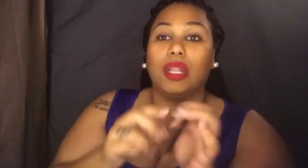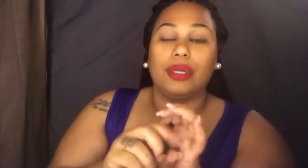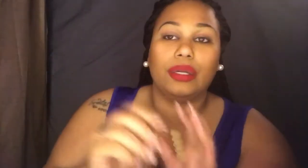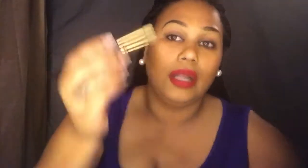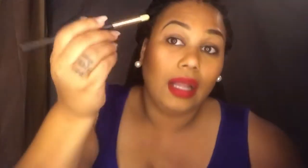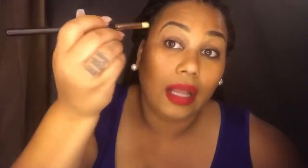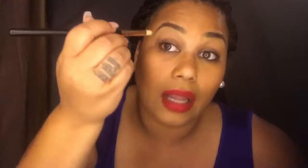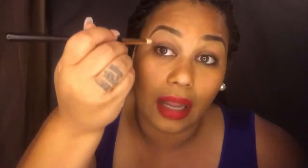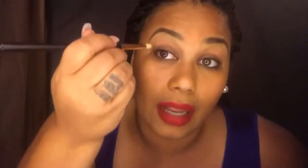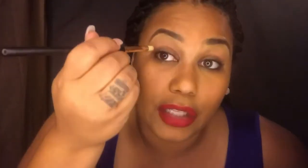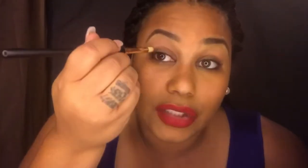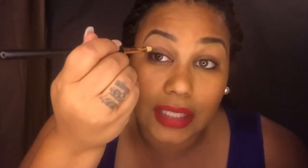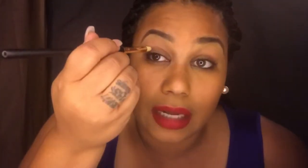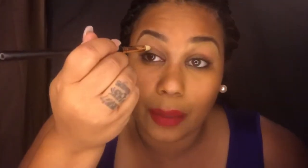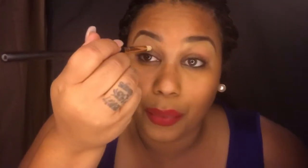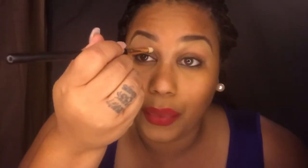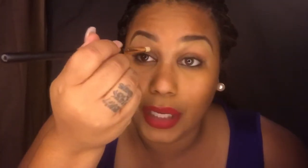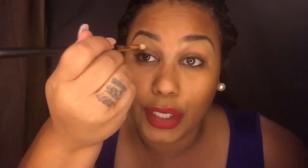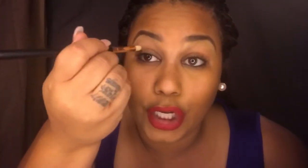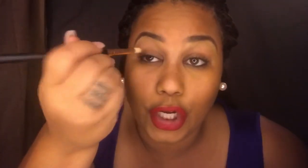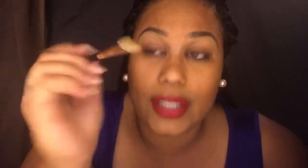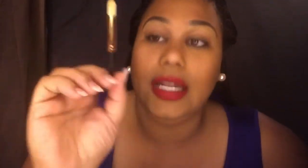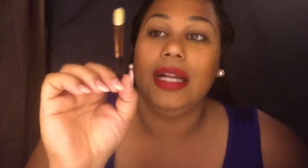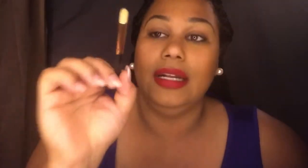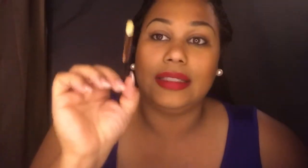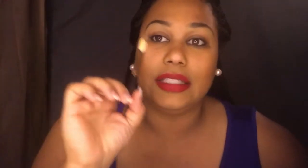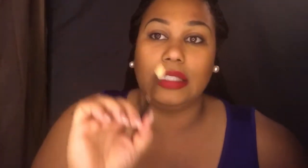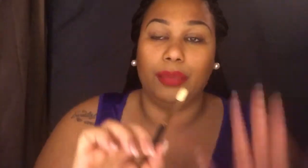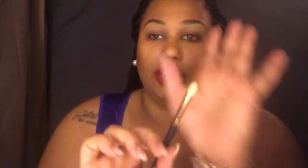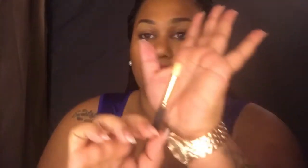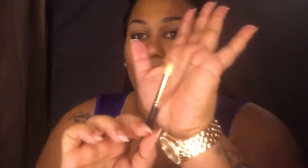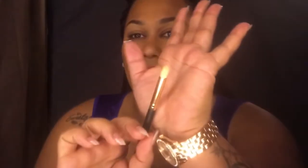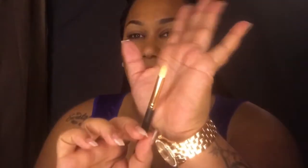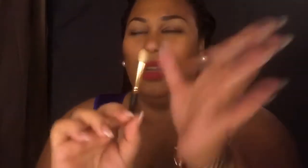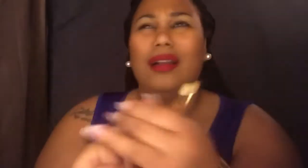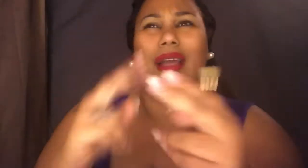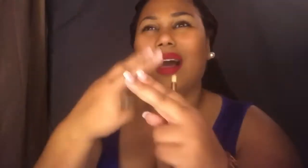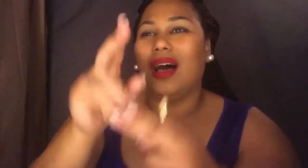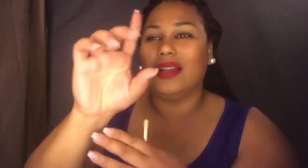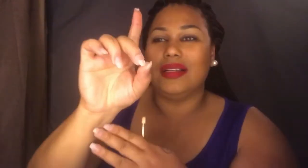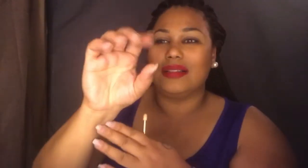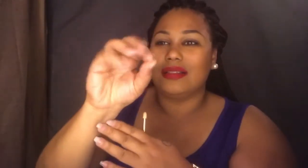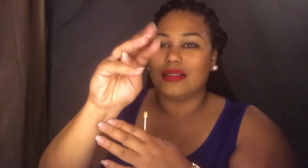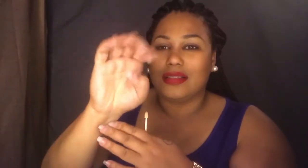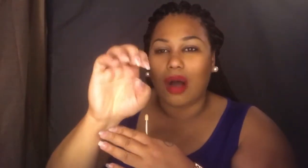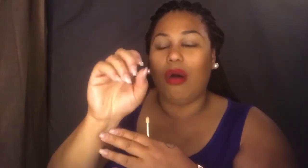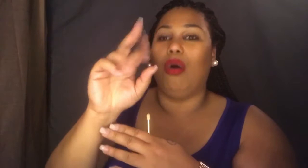color and just kind of put it in your crease. This is the brush right here. They call it dome